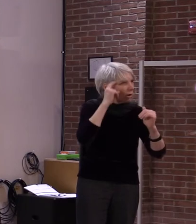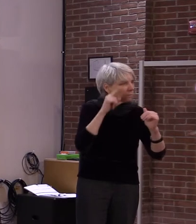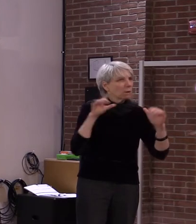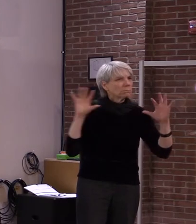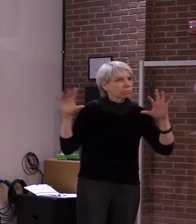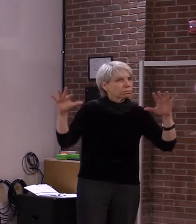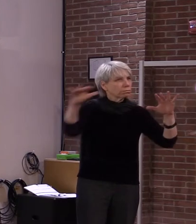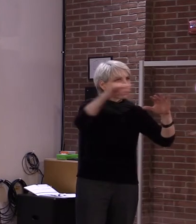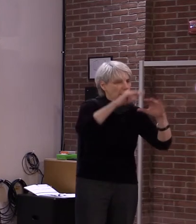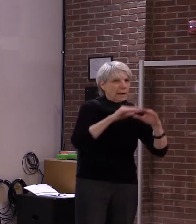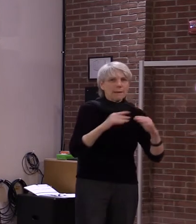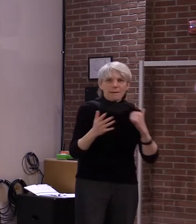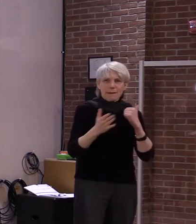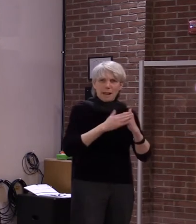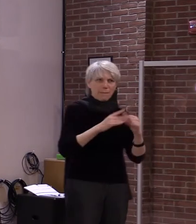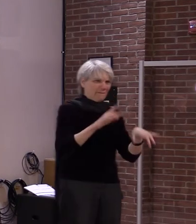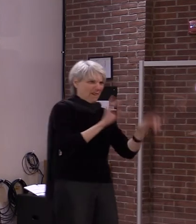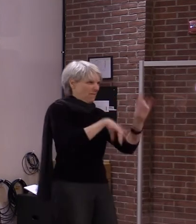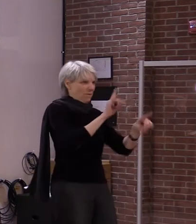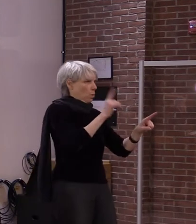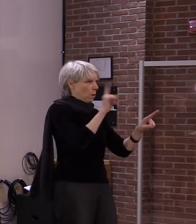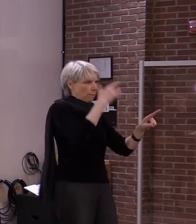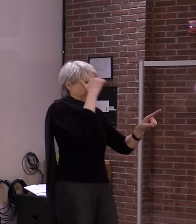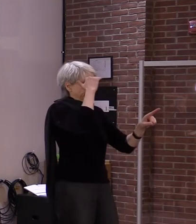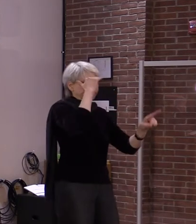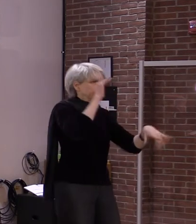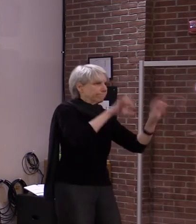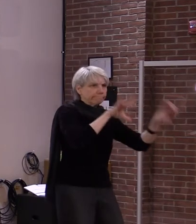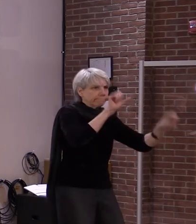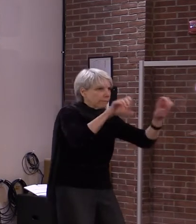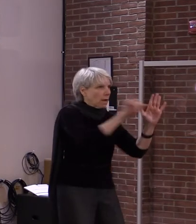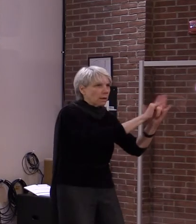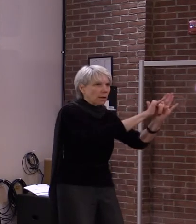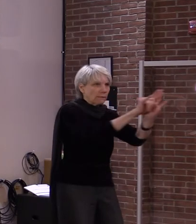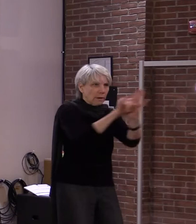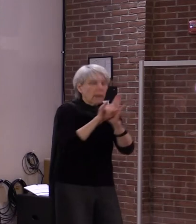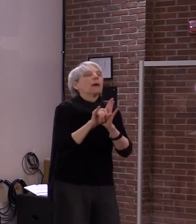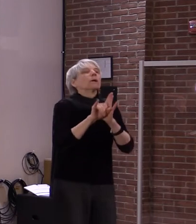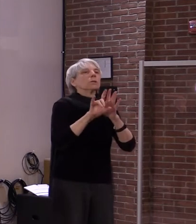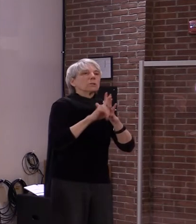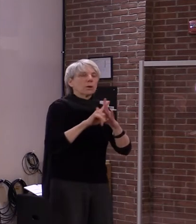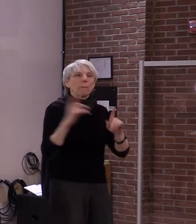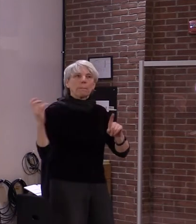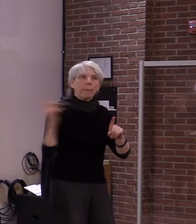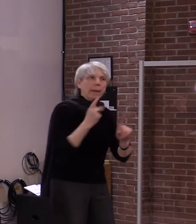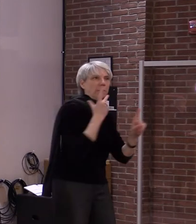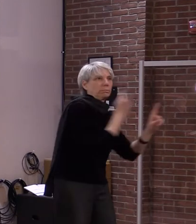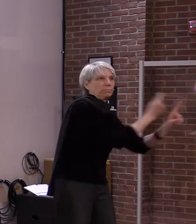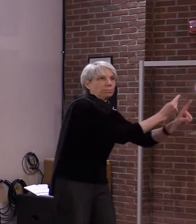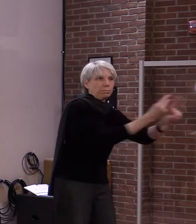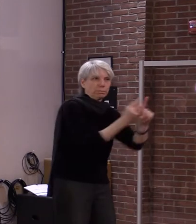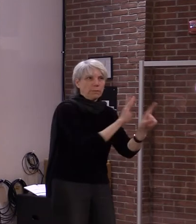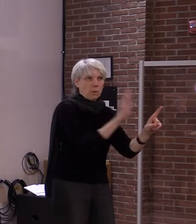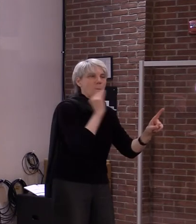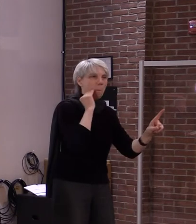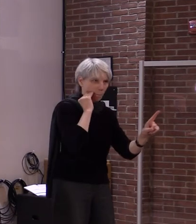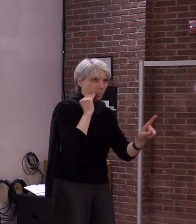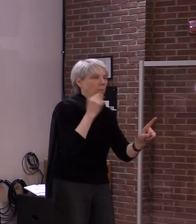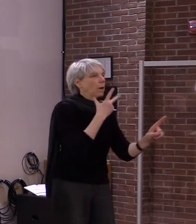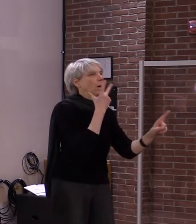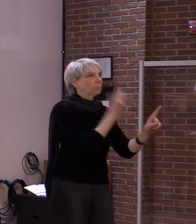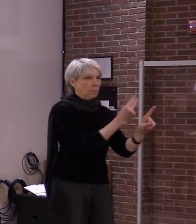additional individuals and to create the second phase of outreach i want to express my and